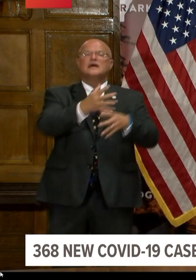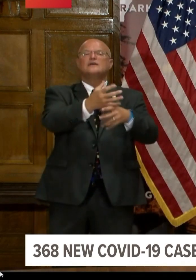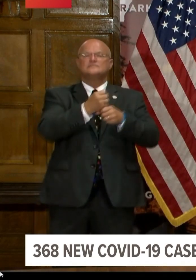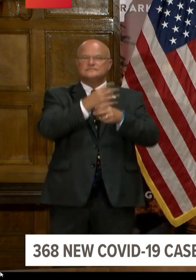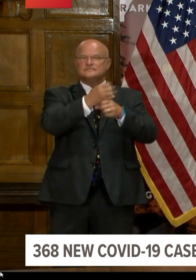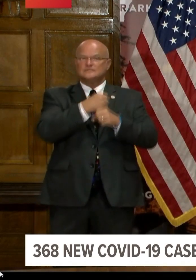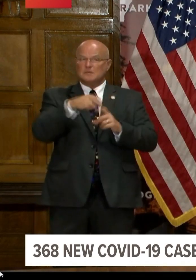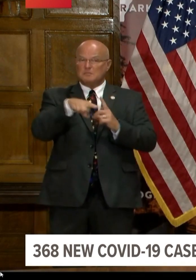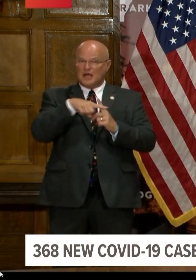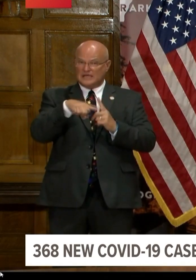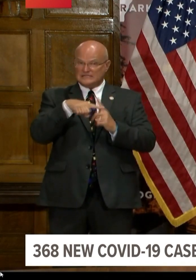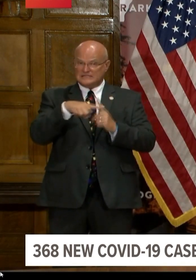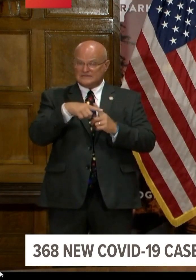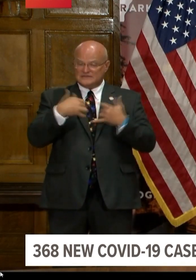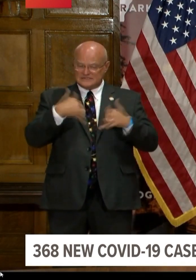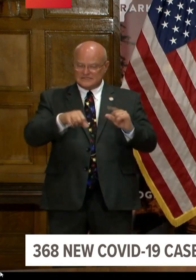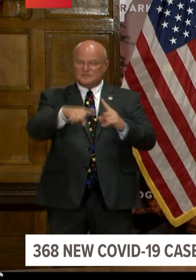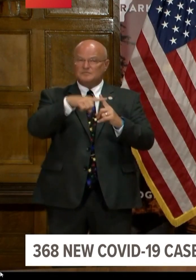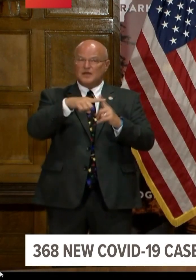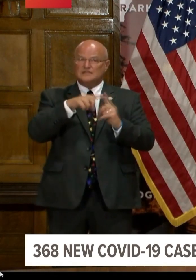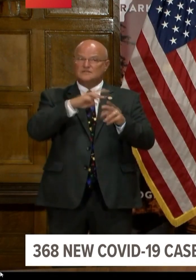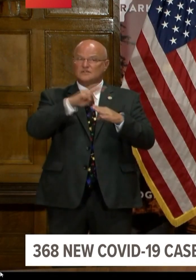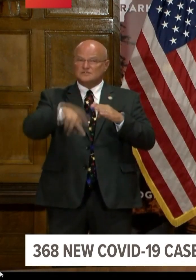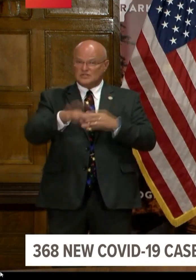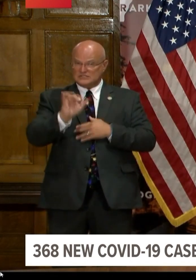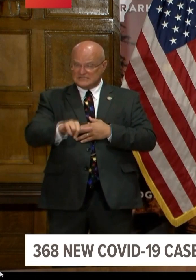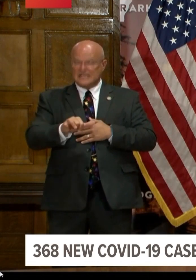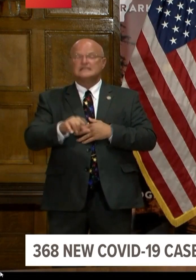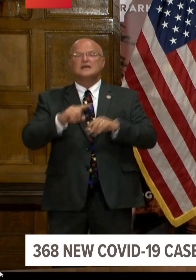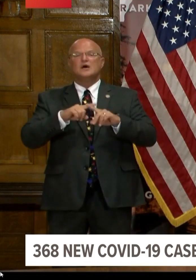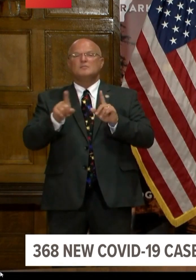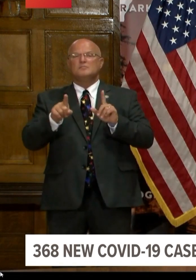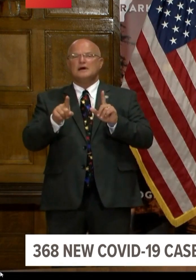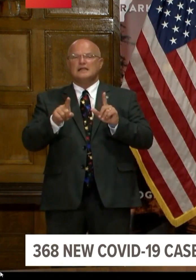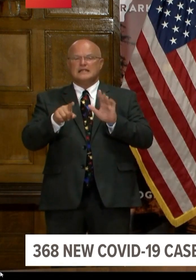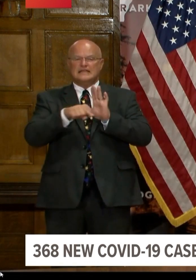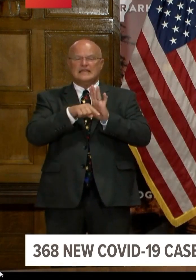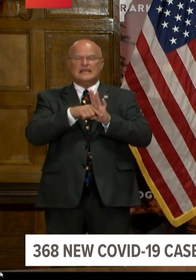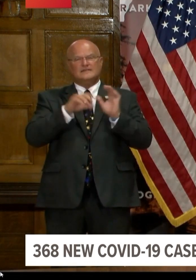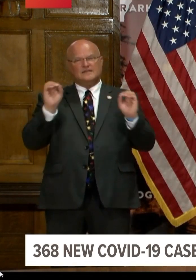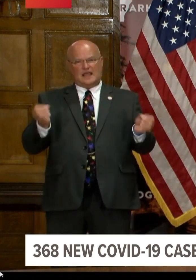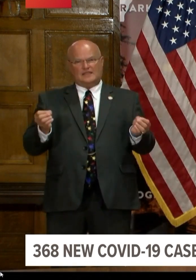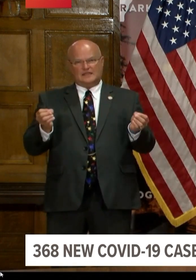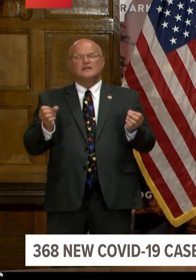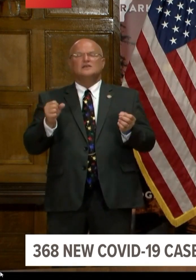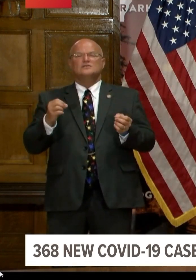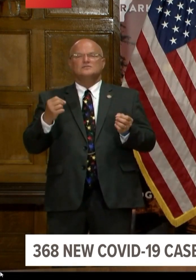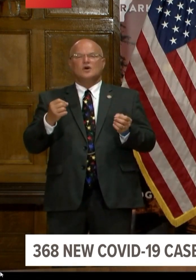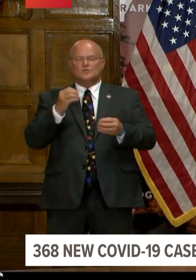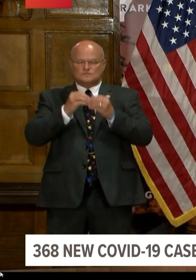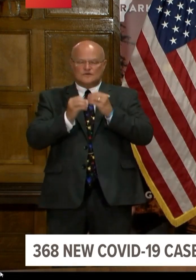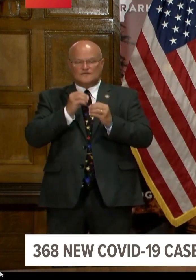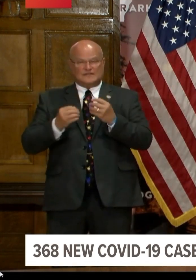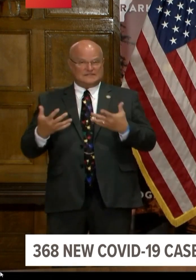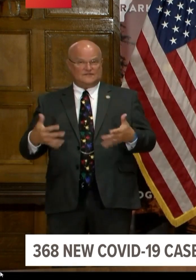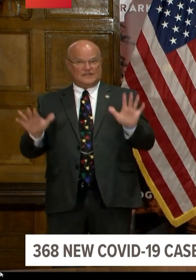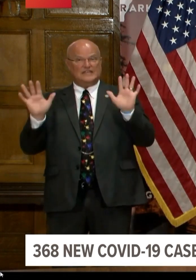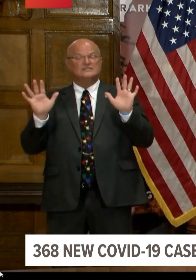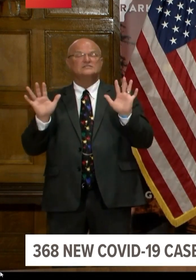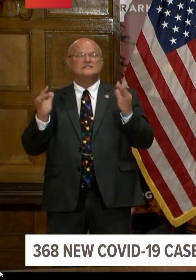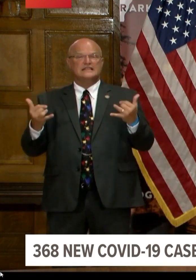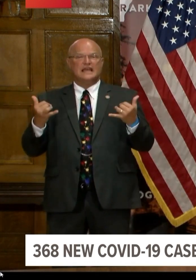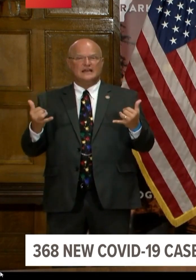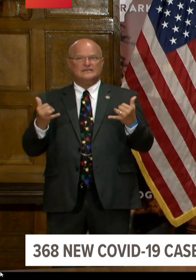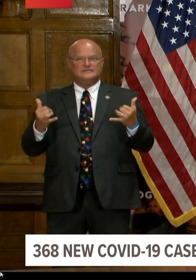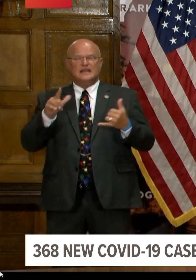positive results, and we continue to receive positive results. The only issue was the negative results, and we have since fixed that issue.